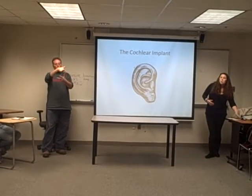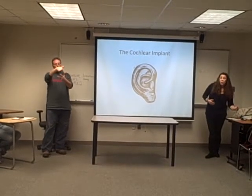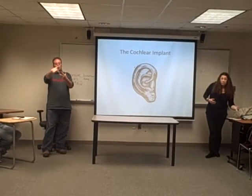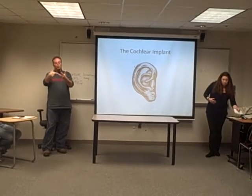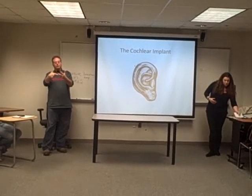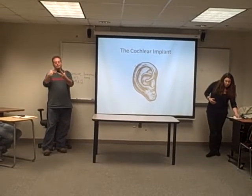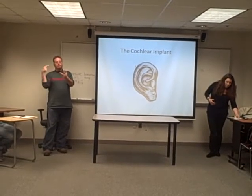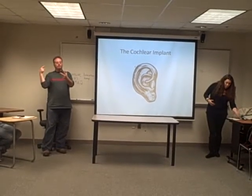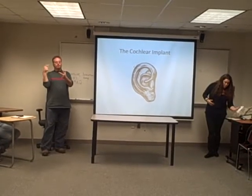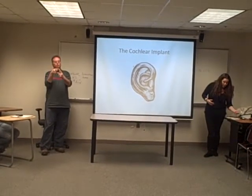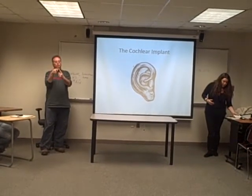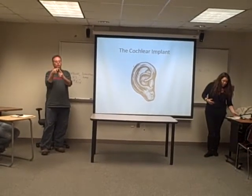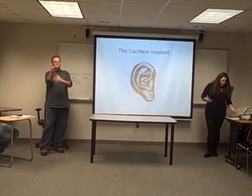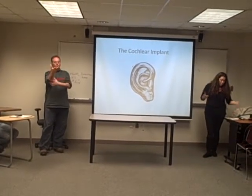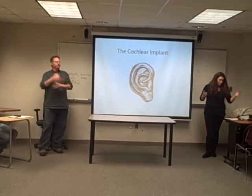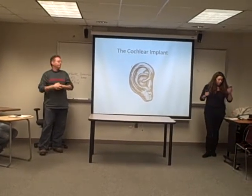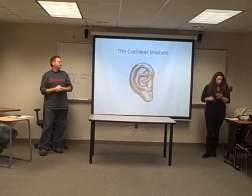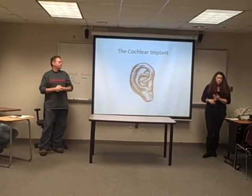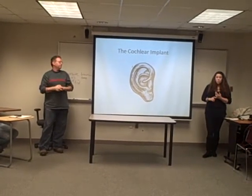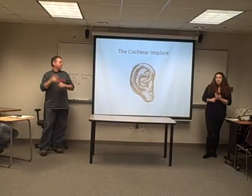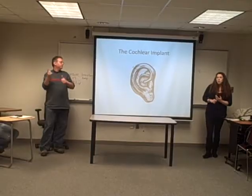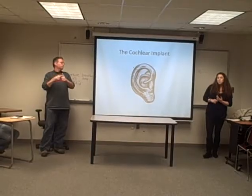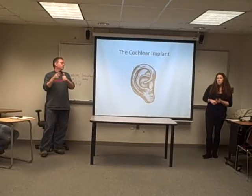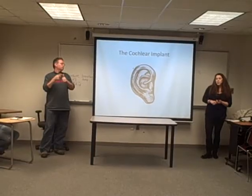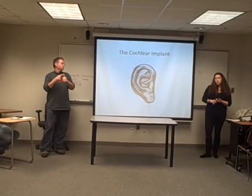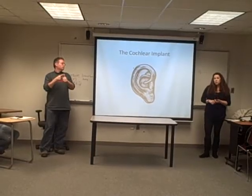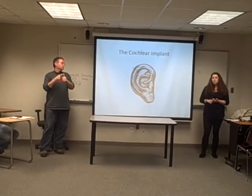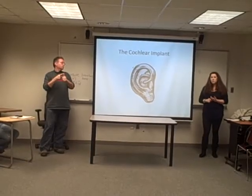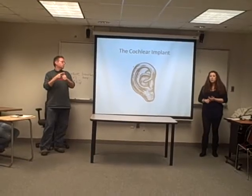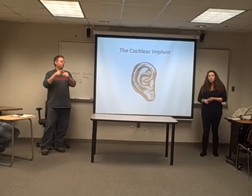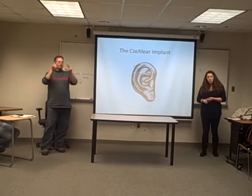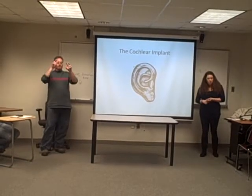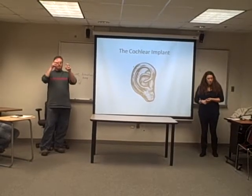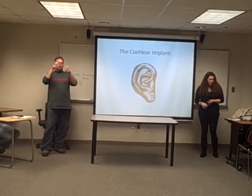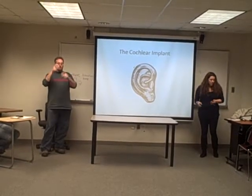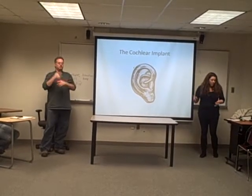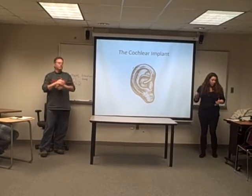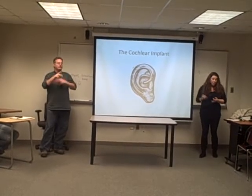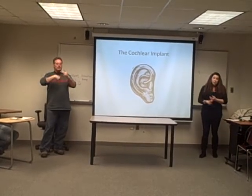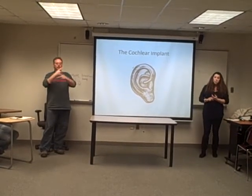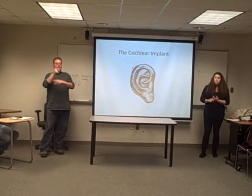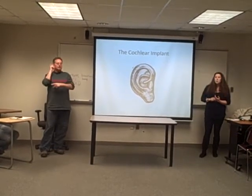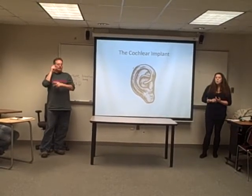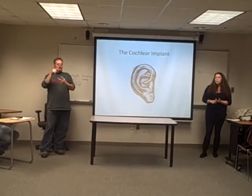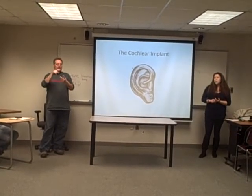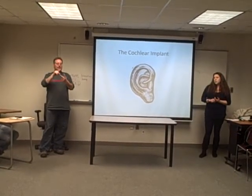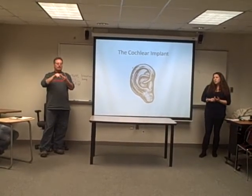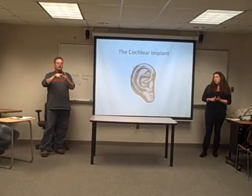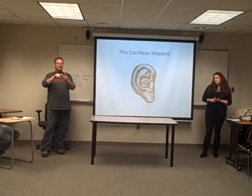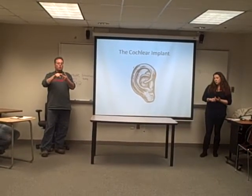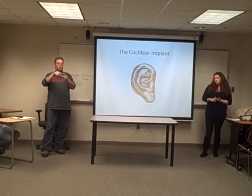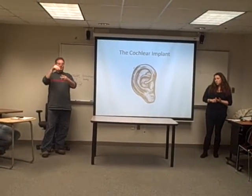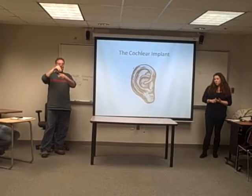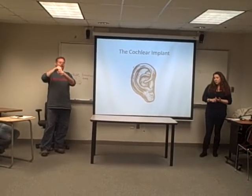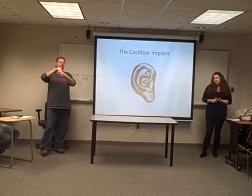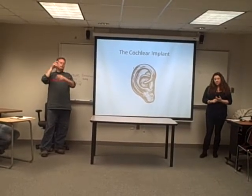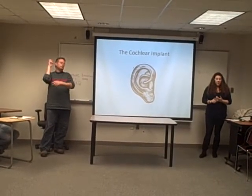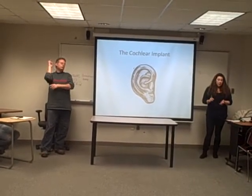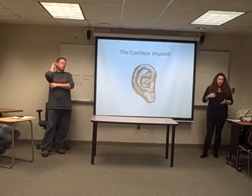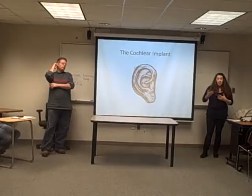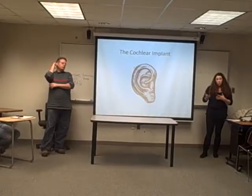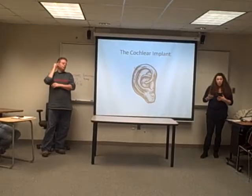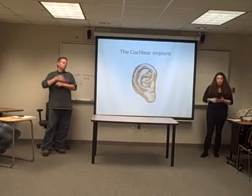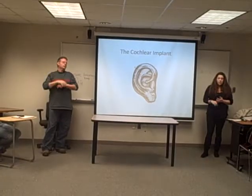main points with you. And the first one will be the 3 major types of hearing loss. The second will be the components of a cochlear